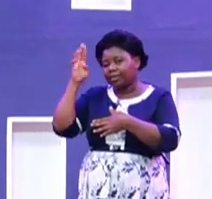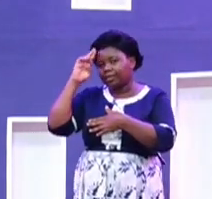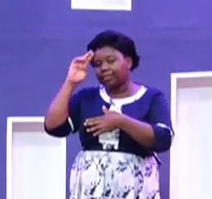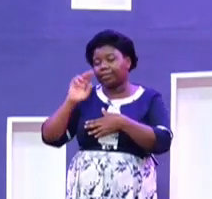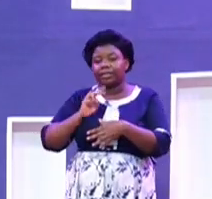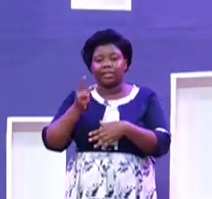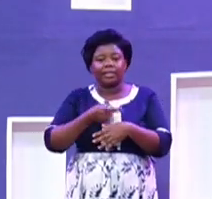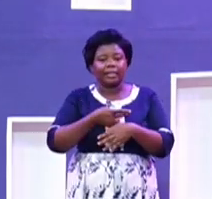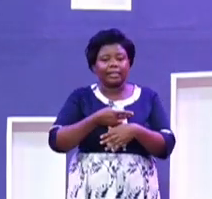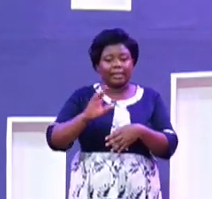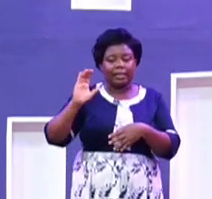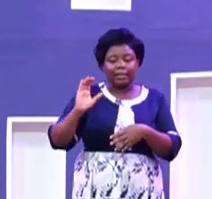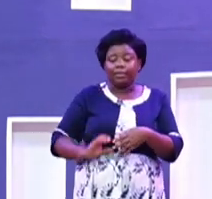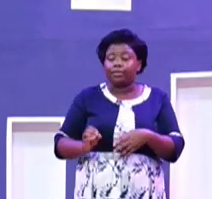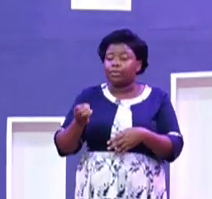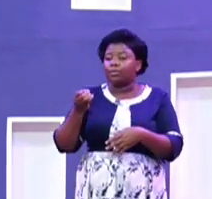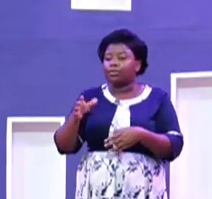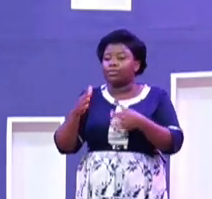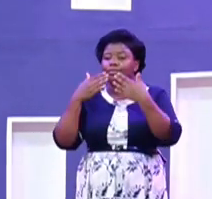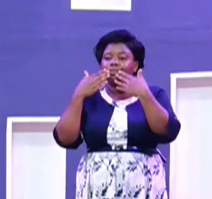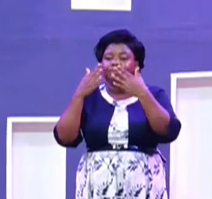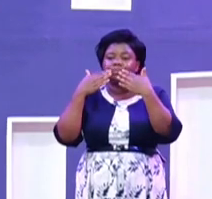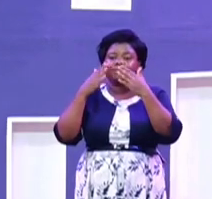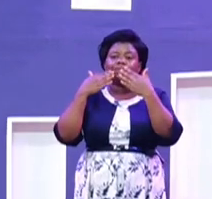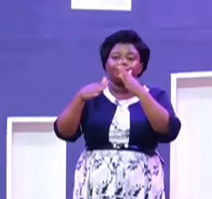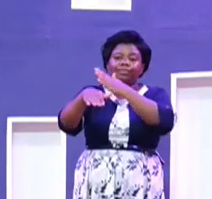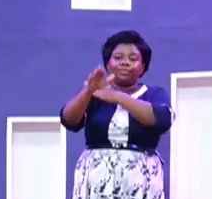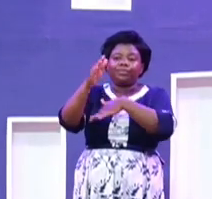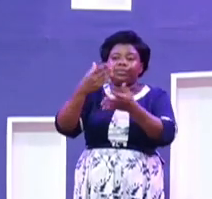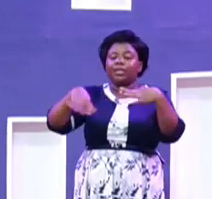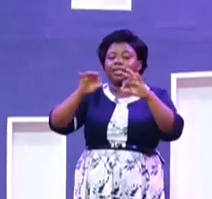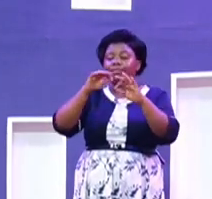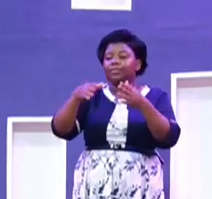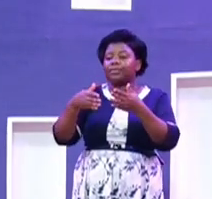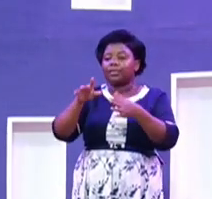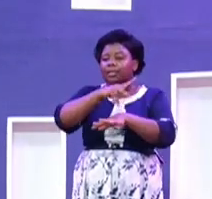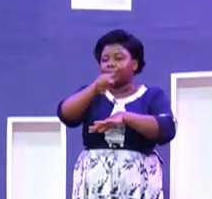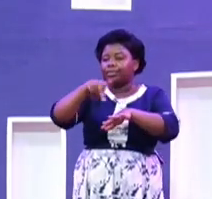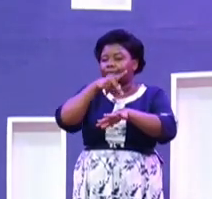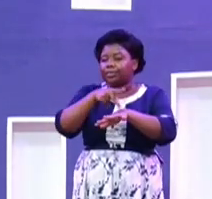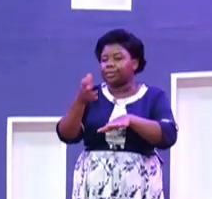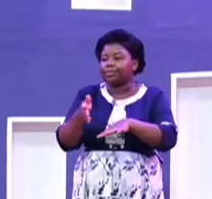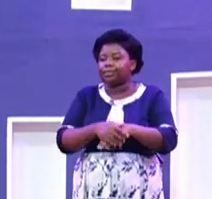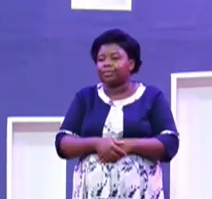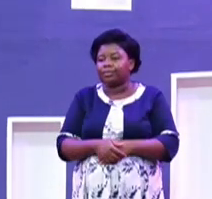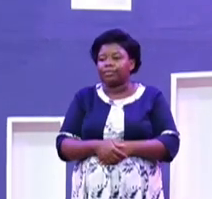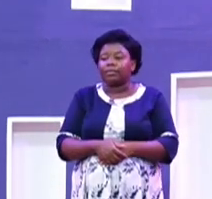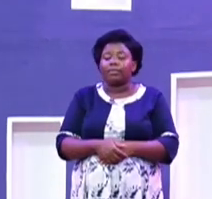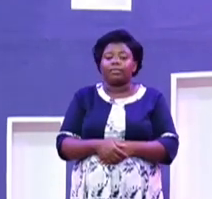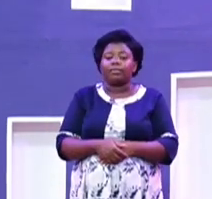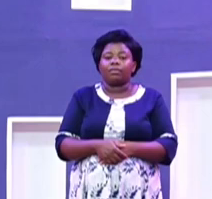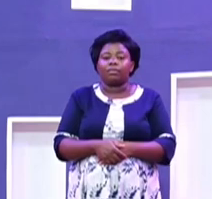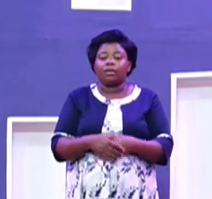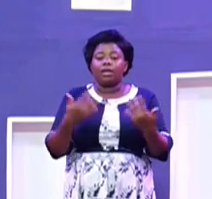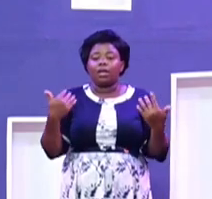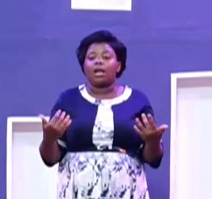olw'okutujjukiza ennono eyo enkulu bw'etyo. Era webale nnyo webalire ddala ab'emikwano mu